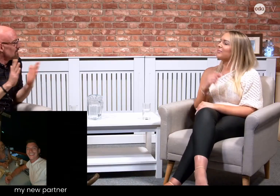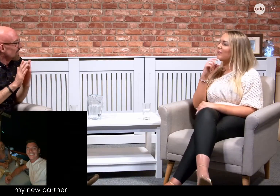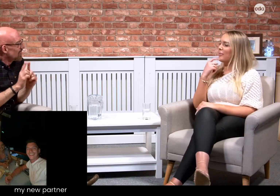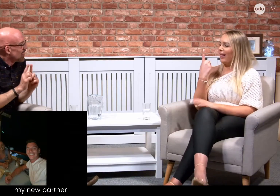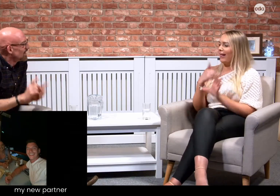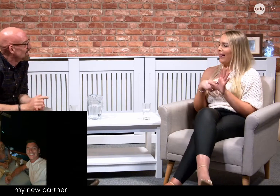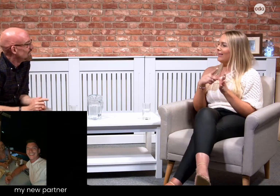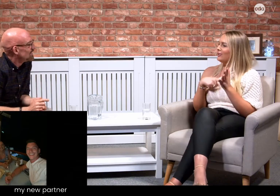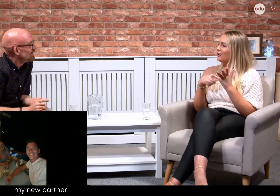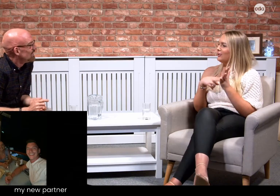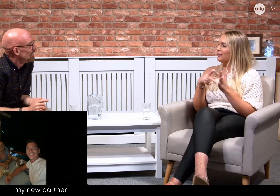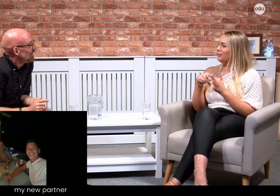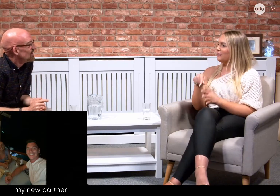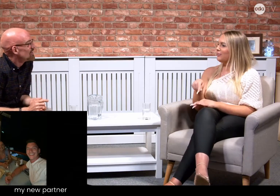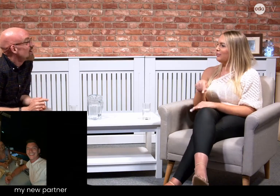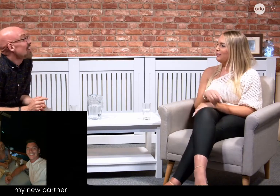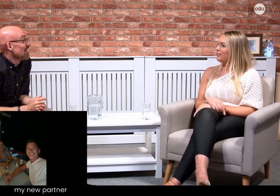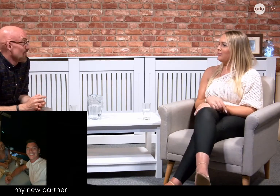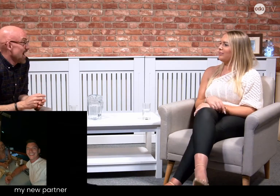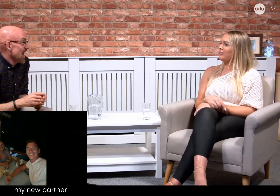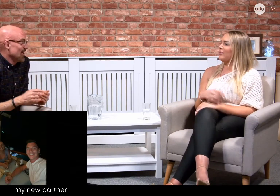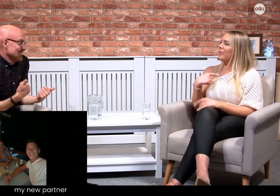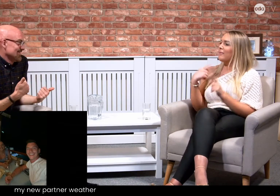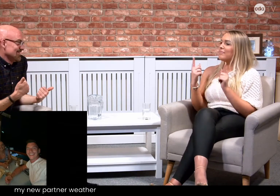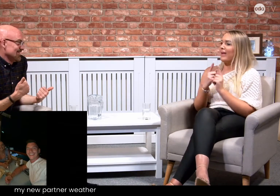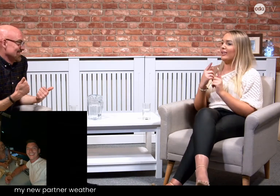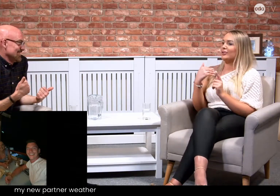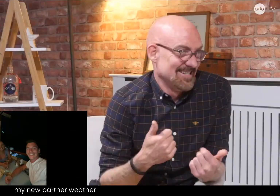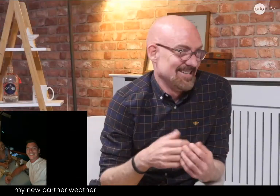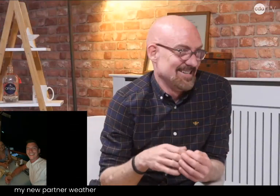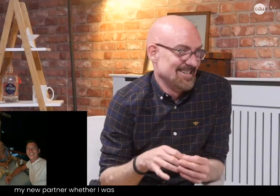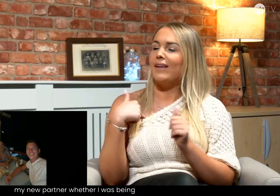So how long have you been together? Oh, we've been together 1 year in June. So we met